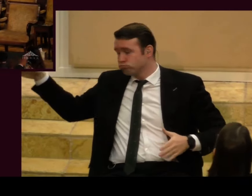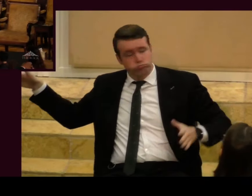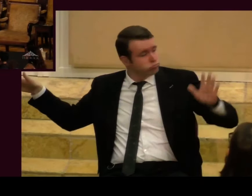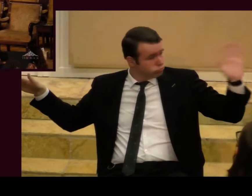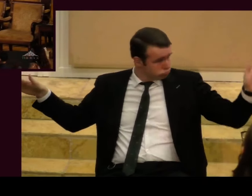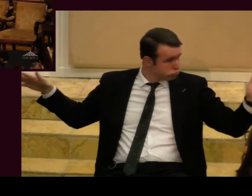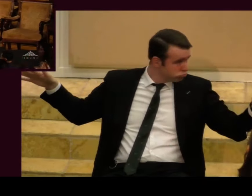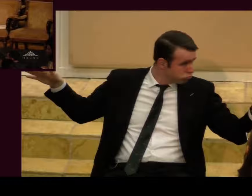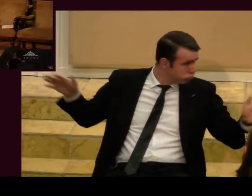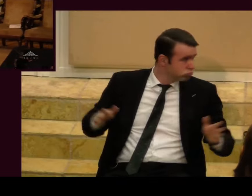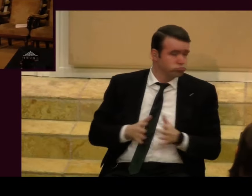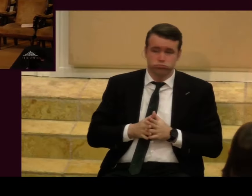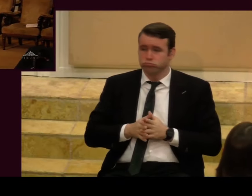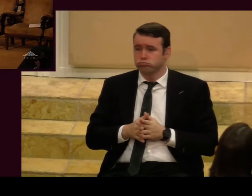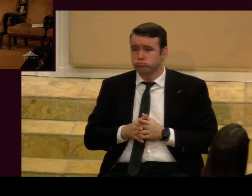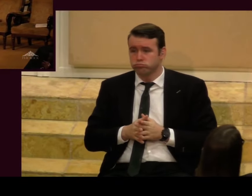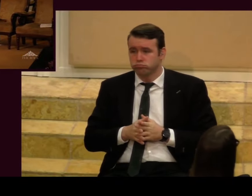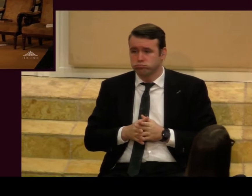now.